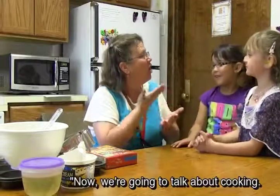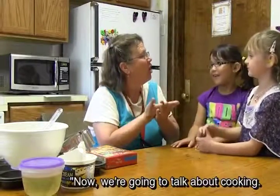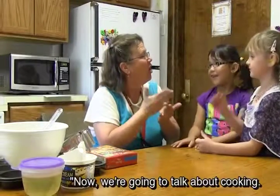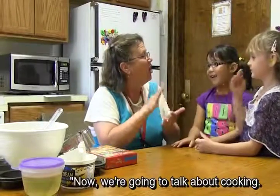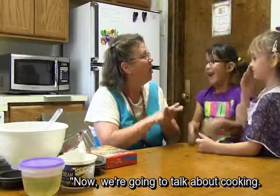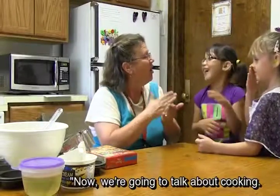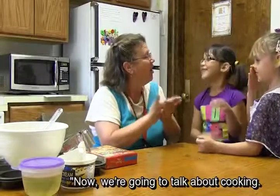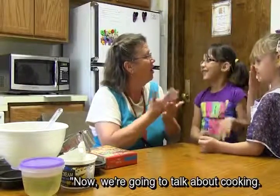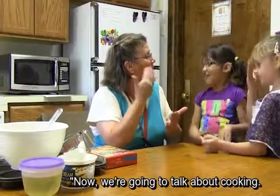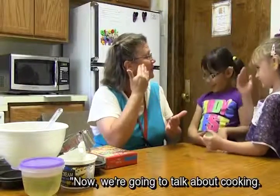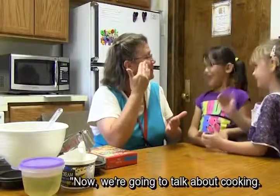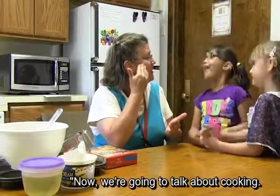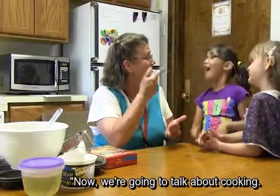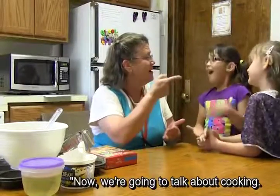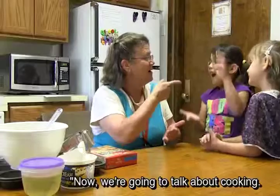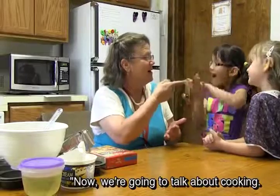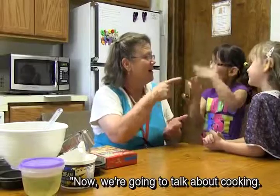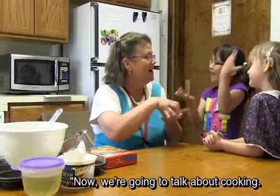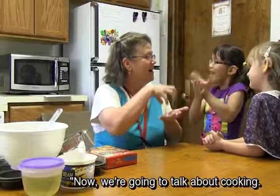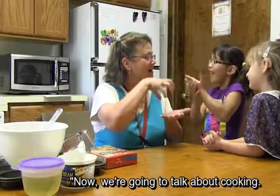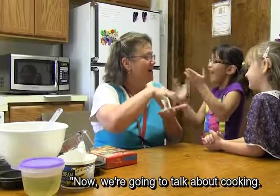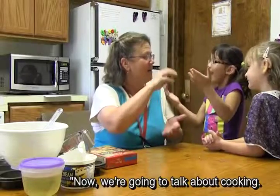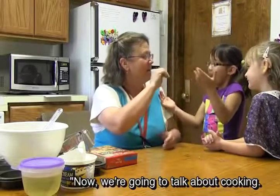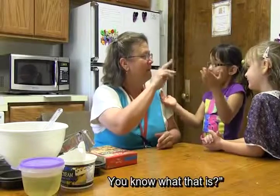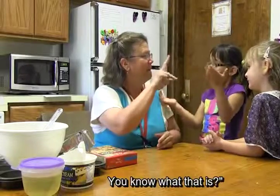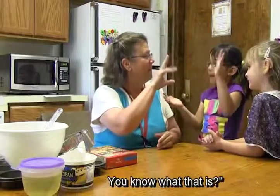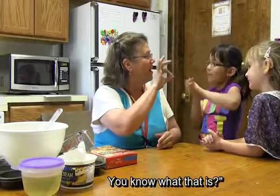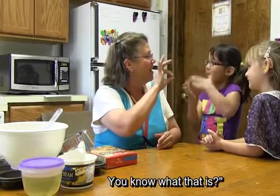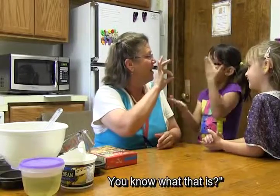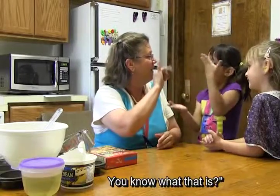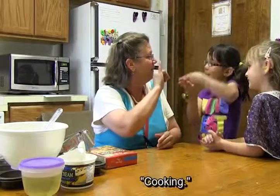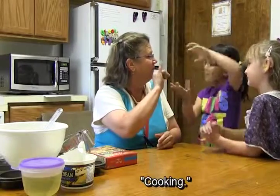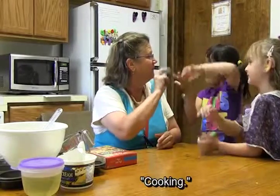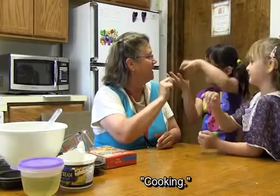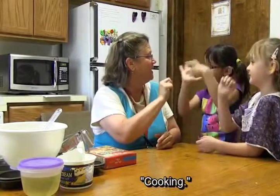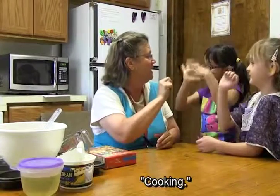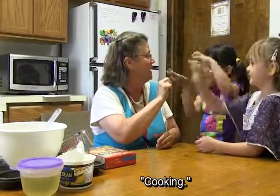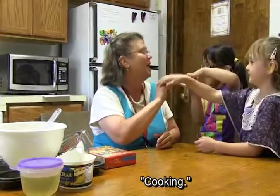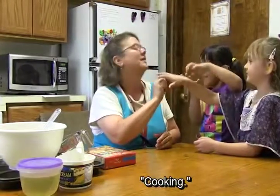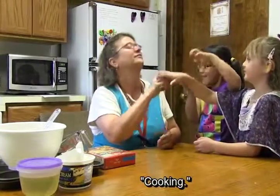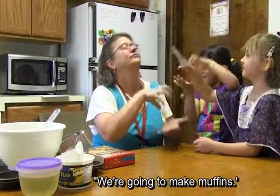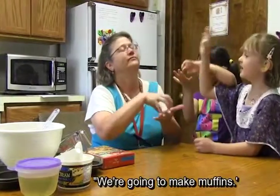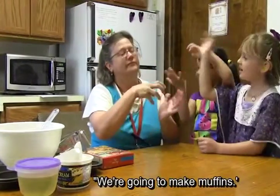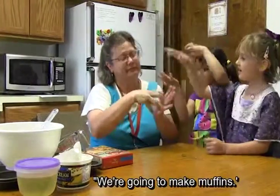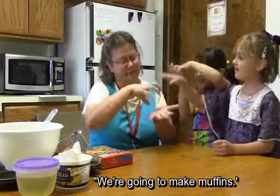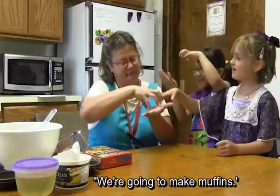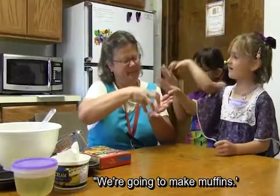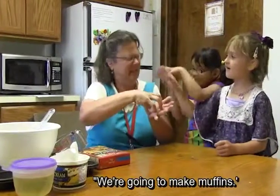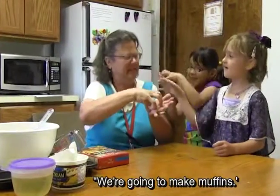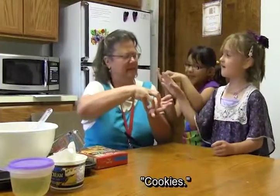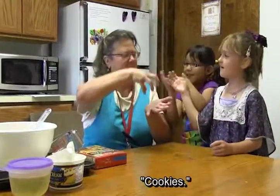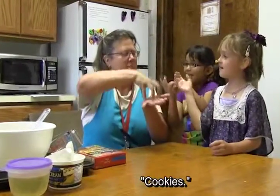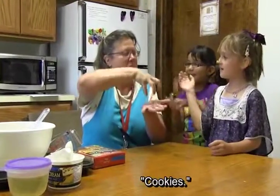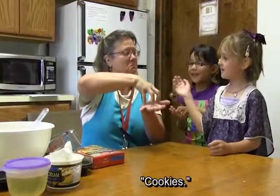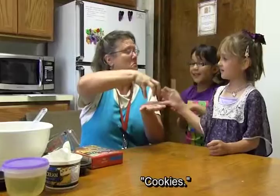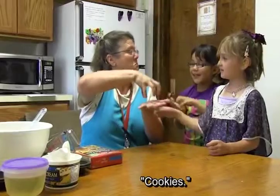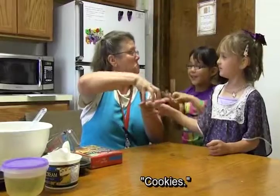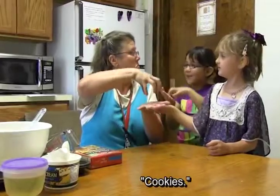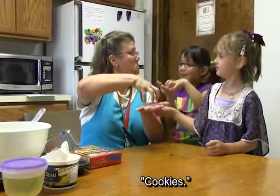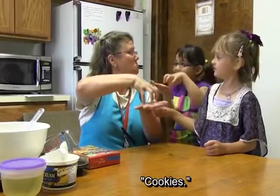Now, we're going to talk about cooking. You know what that is? Cooking. We're going to make muffins. Cookies.